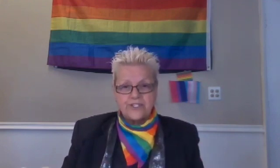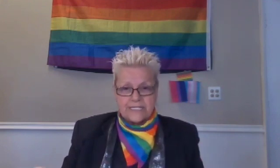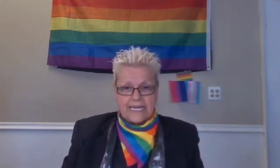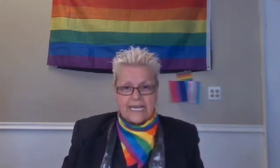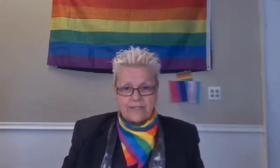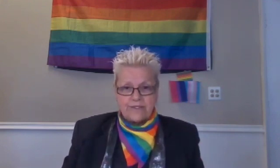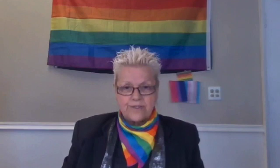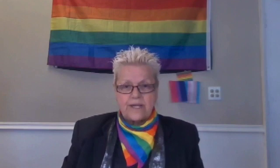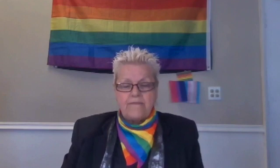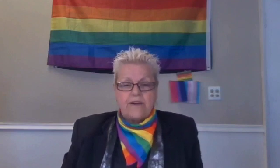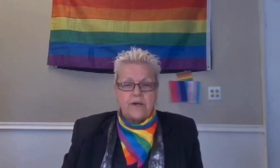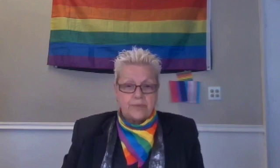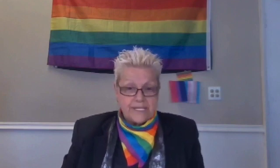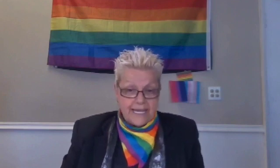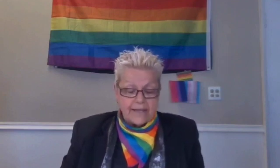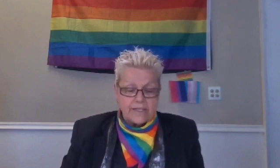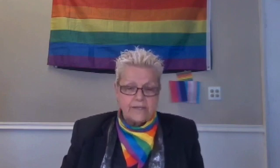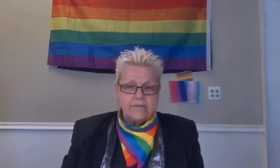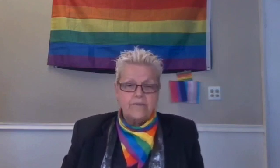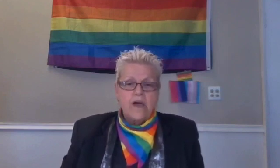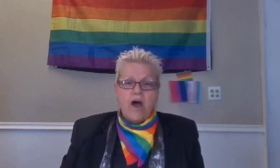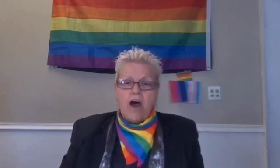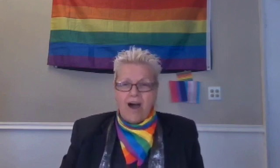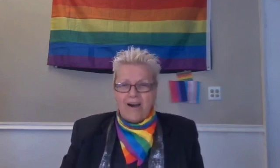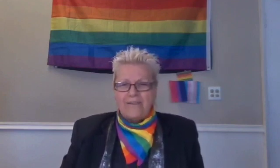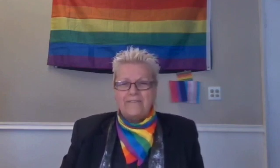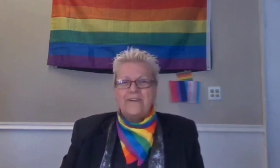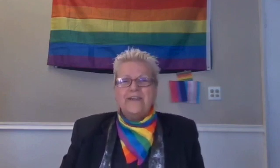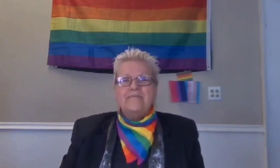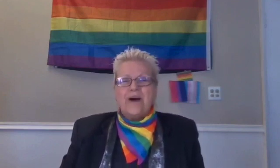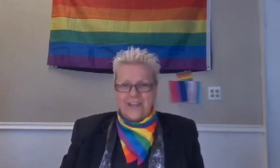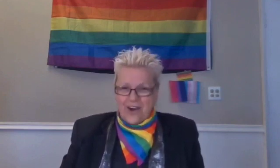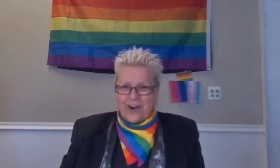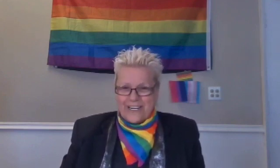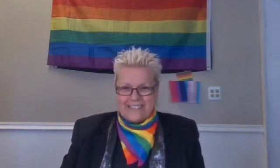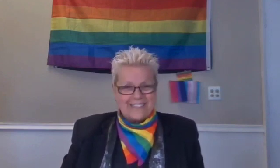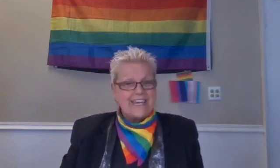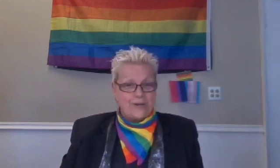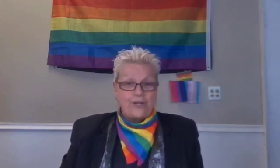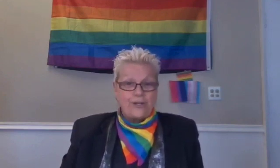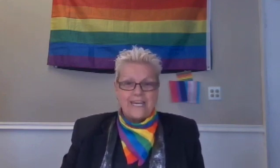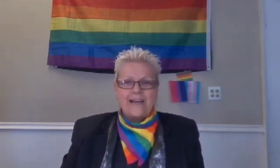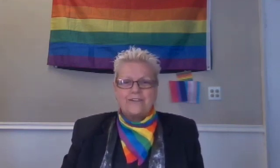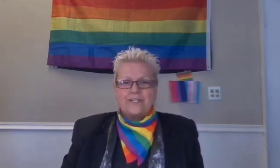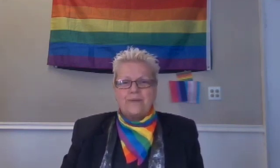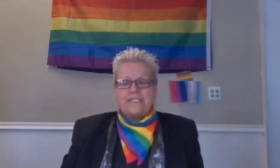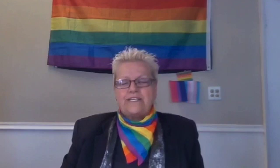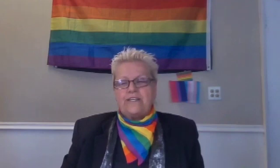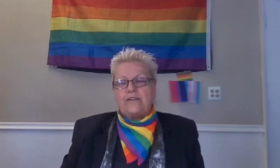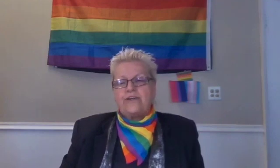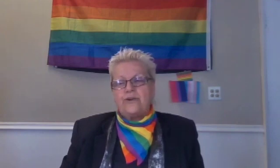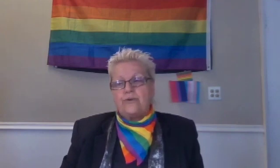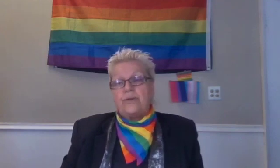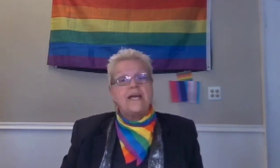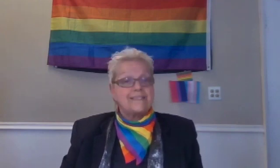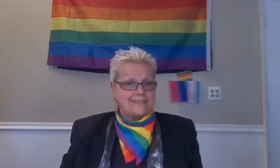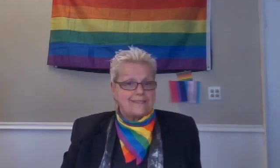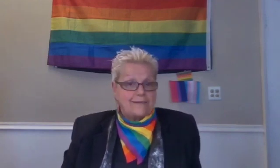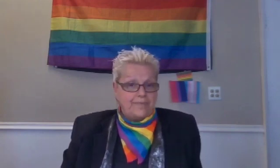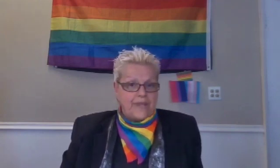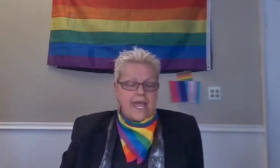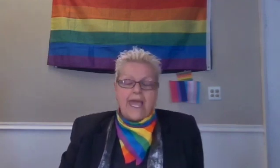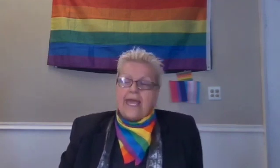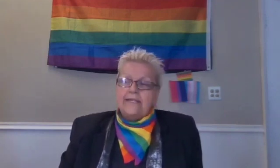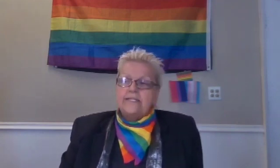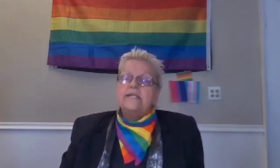our legislators are very protective of minorities, including LGBTQ